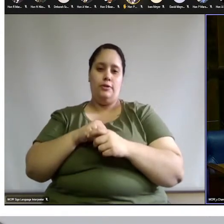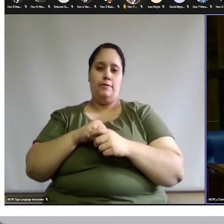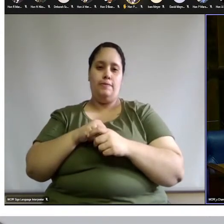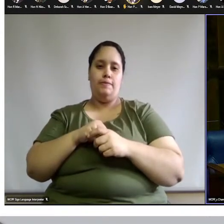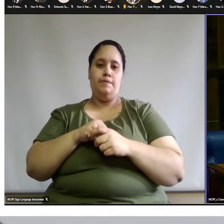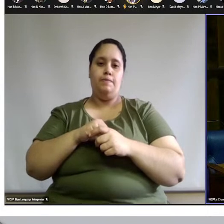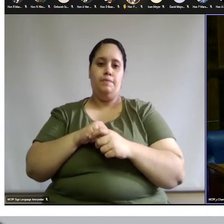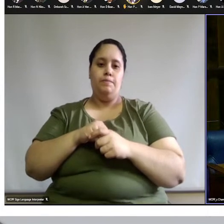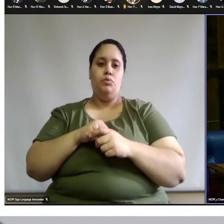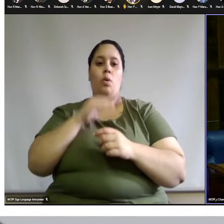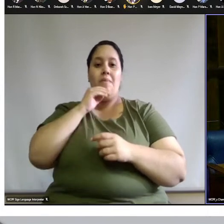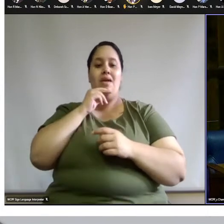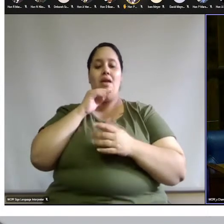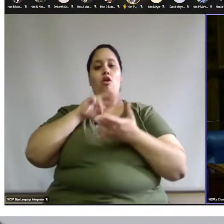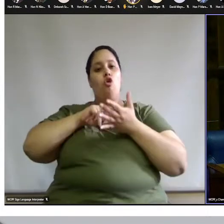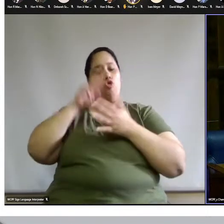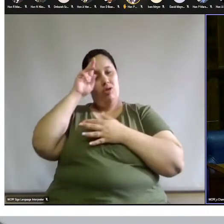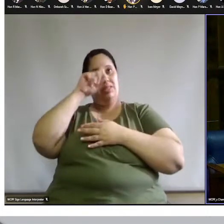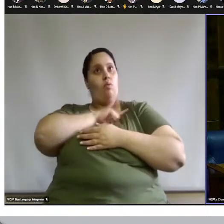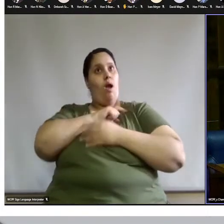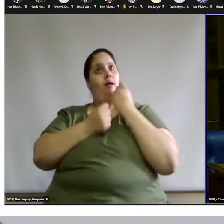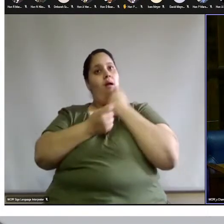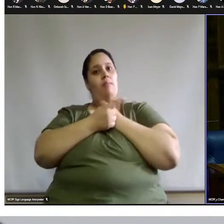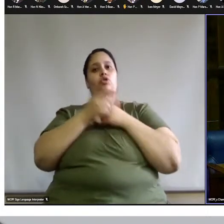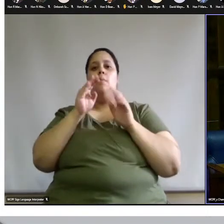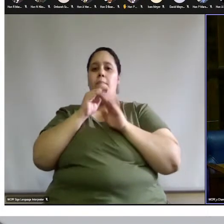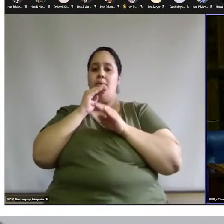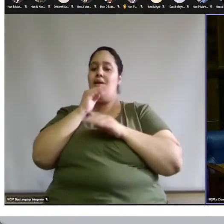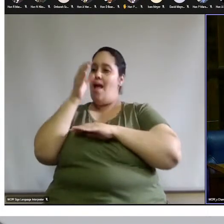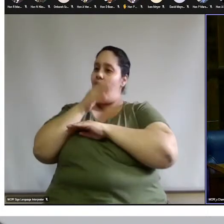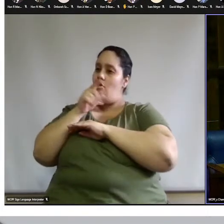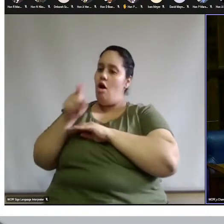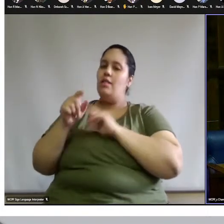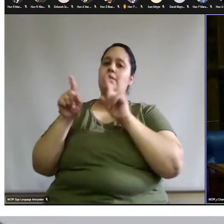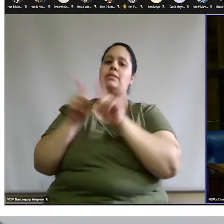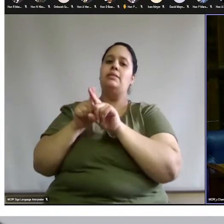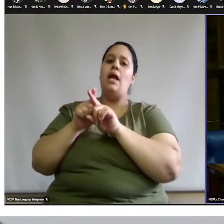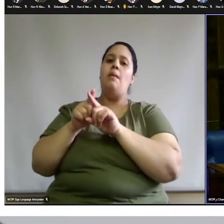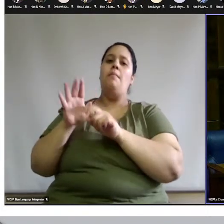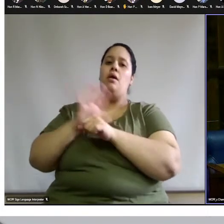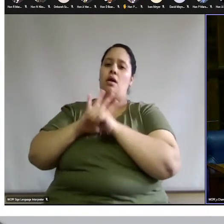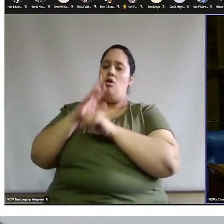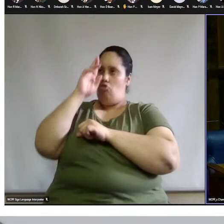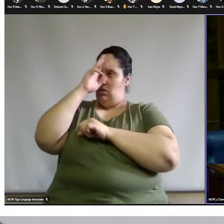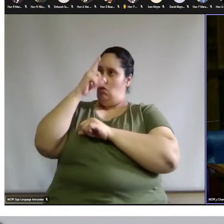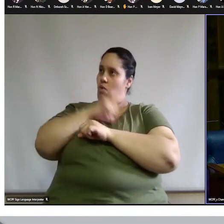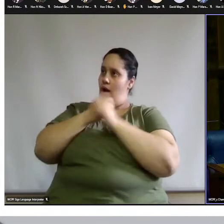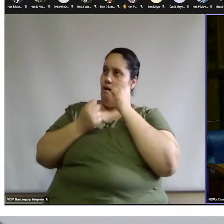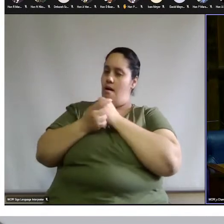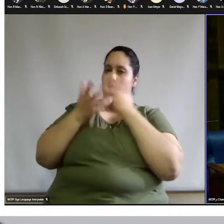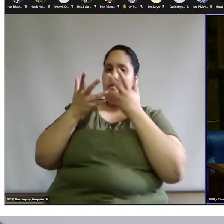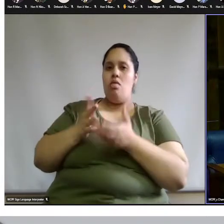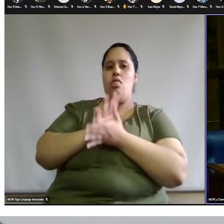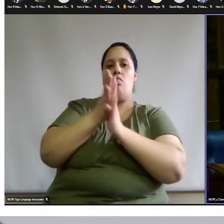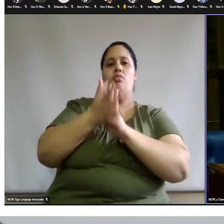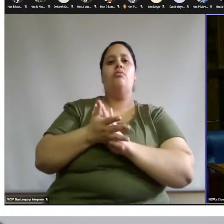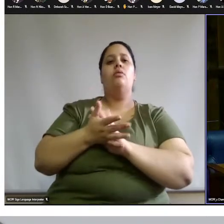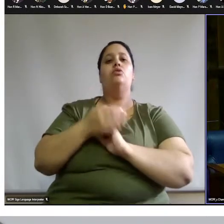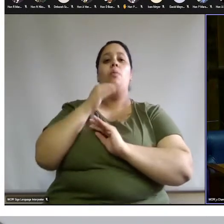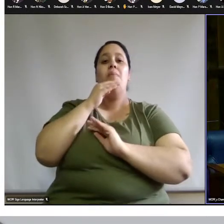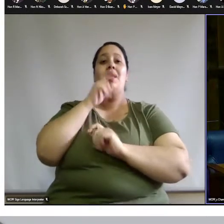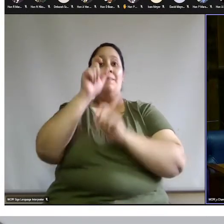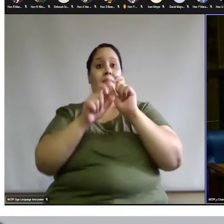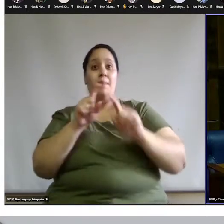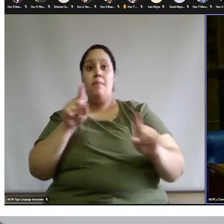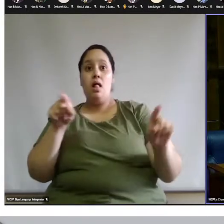was a cause. And here with alcohol, there's also a cause, and that is citizens that are not able to utilize this